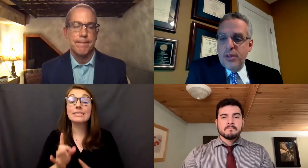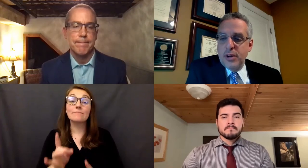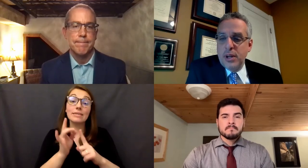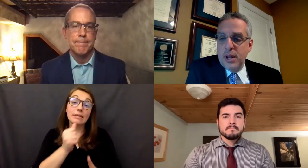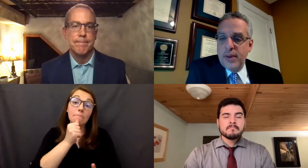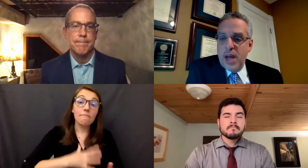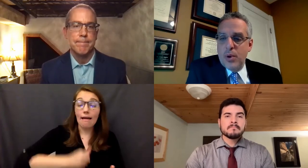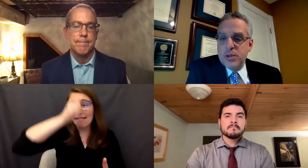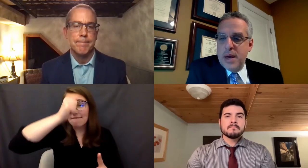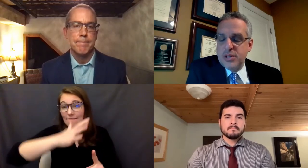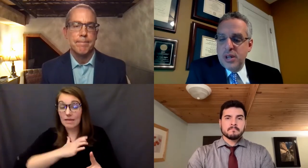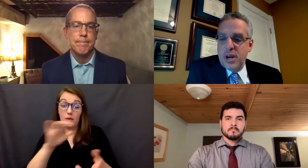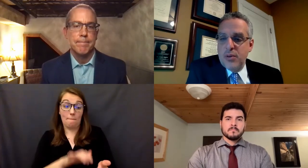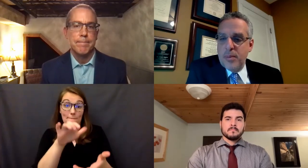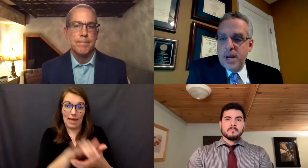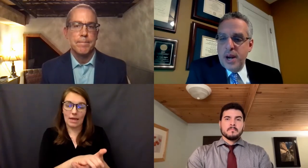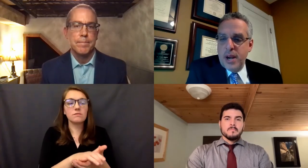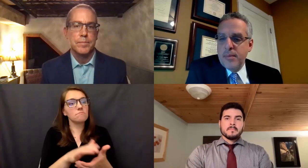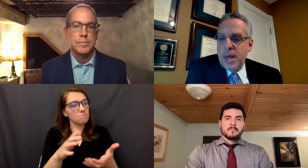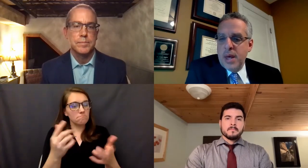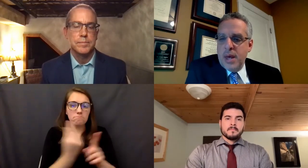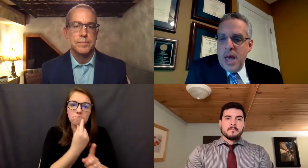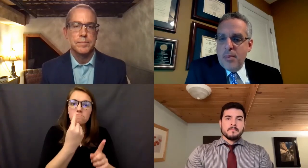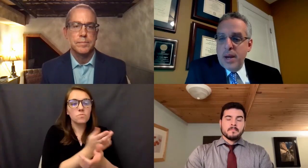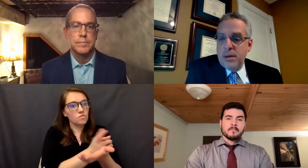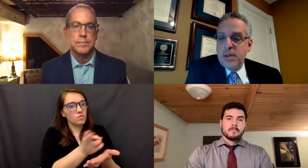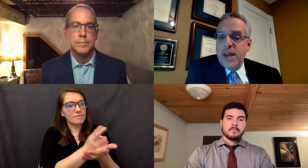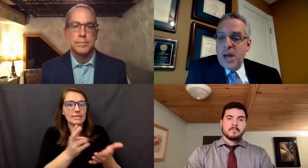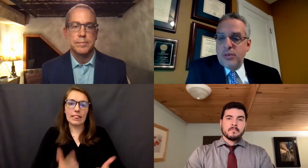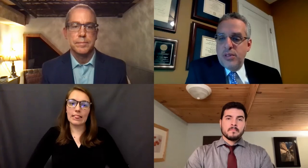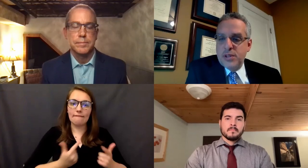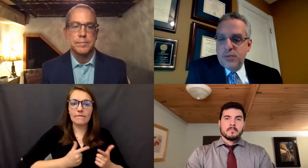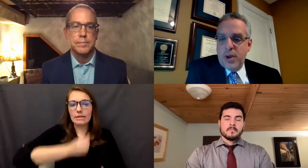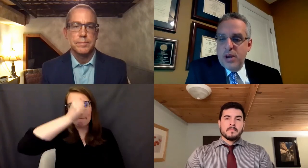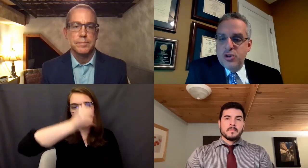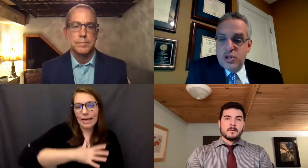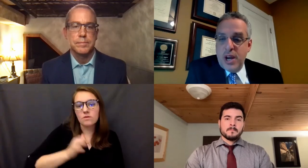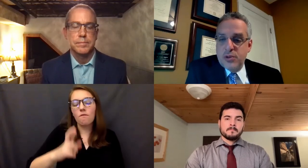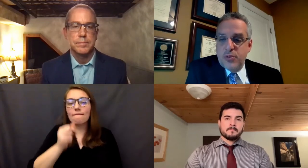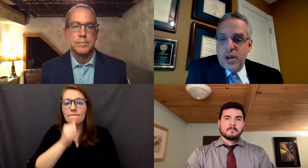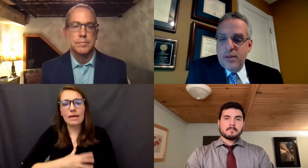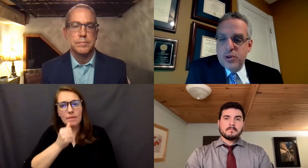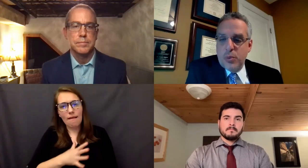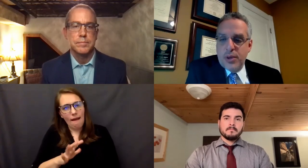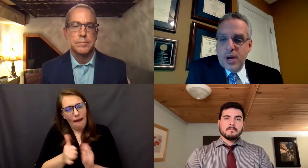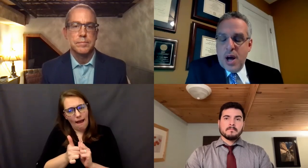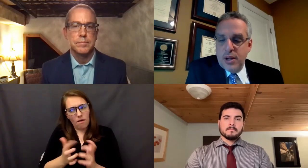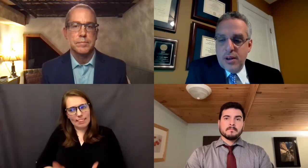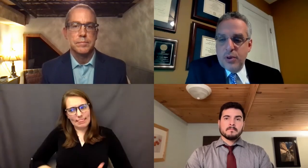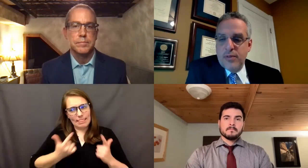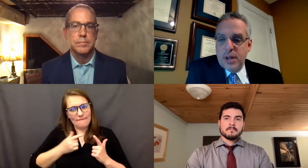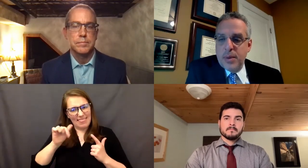of authentically living out one's masculinity or femininity. How might living out this vocation change for an individual